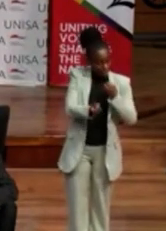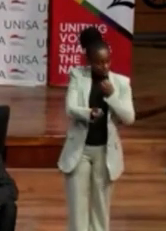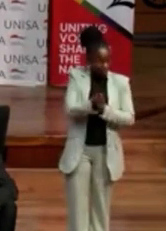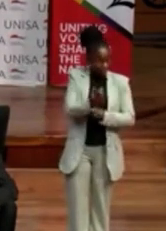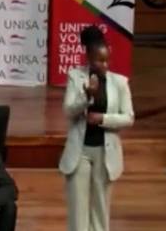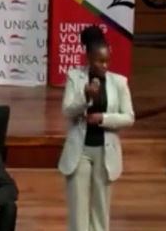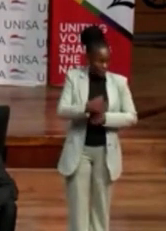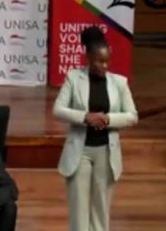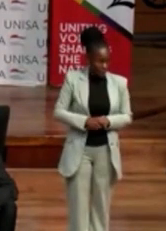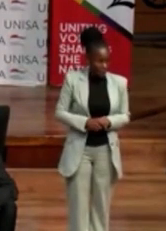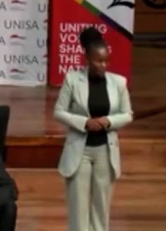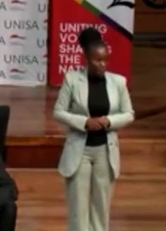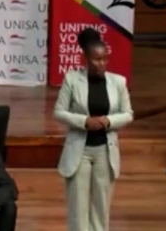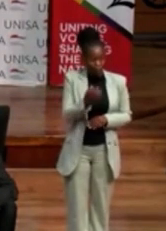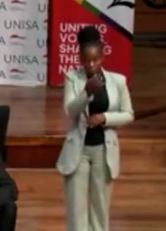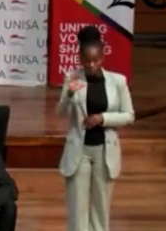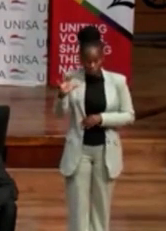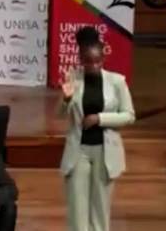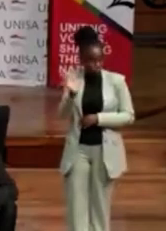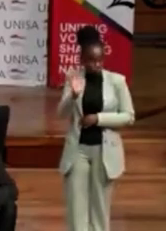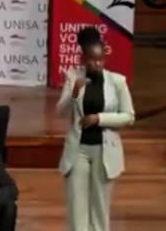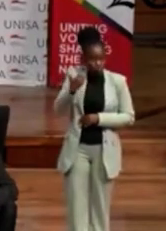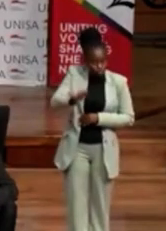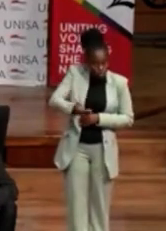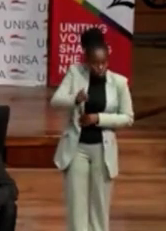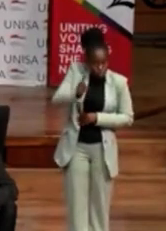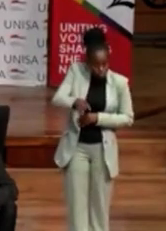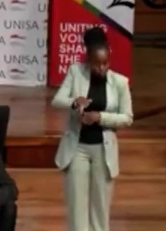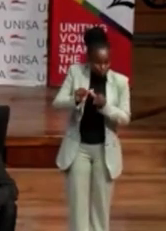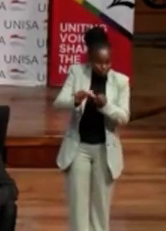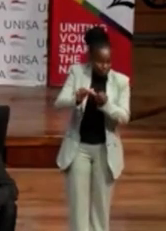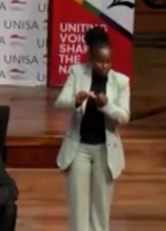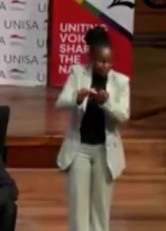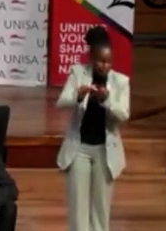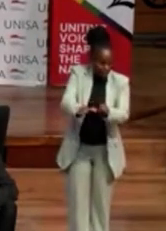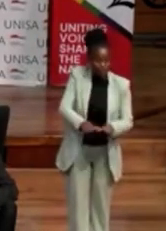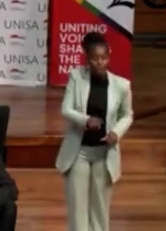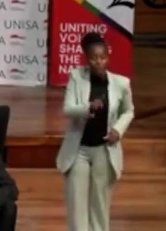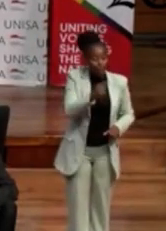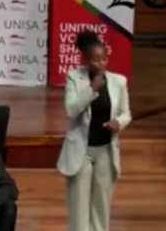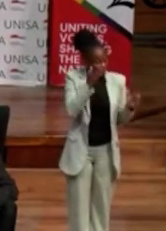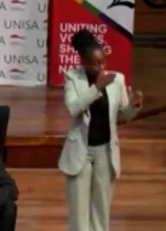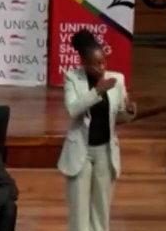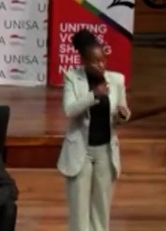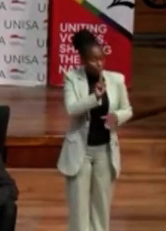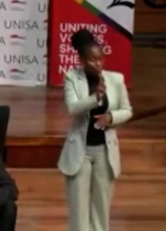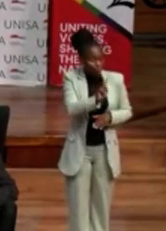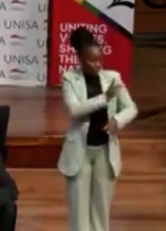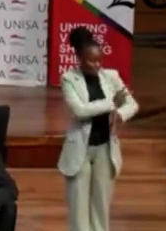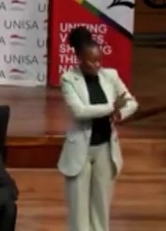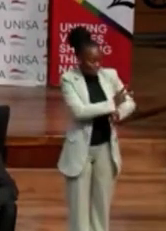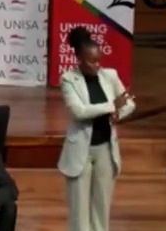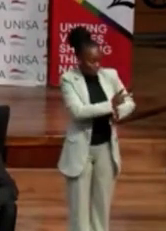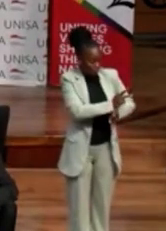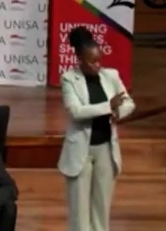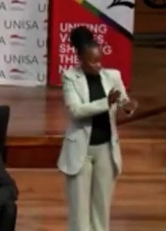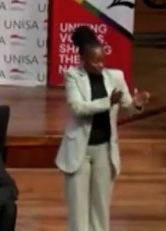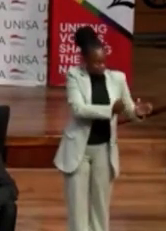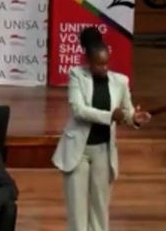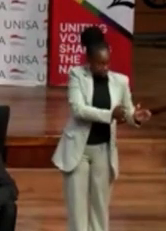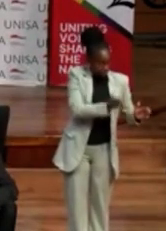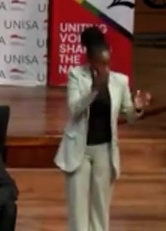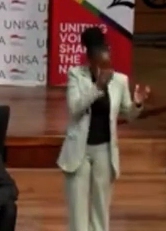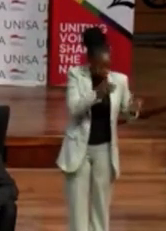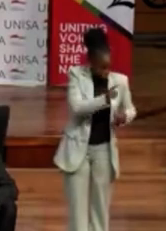main phases when you look at it carefully. It's the preparatory phase, that is where we are now. Preparatory phase, we're making